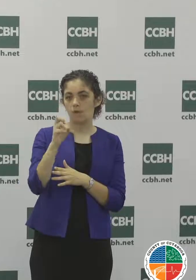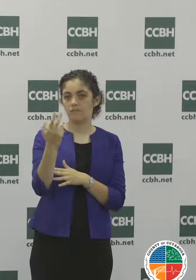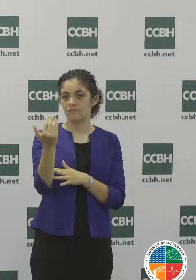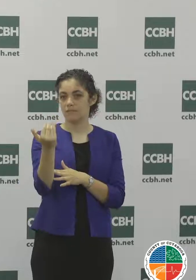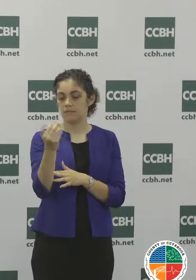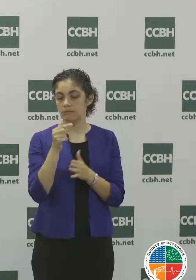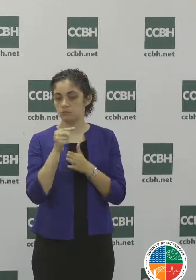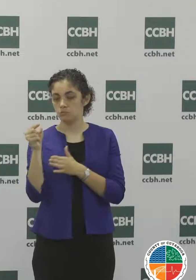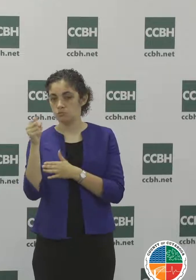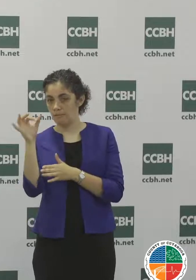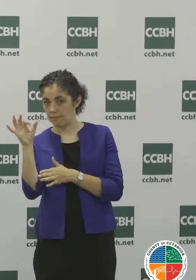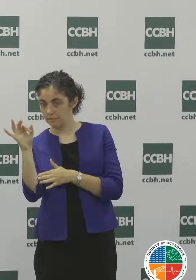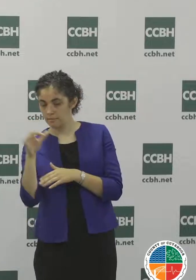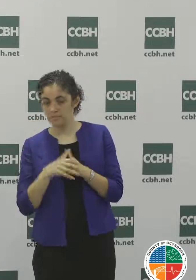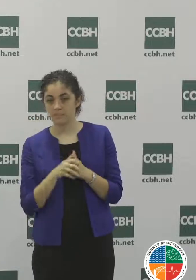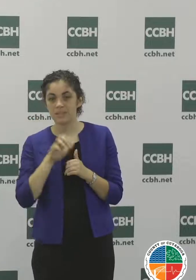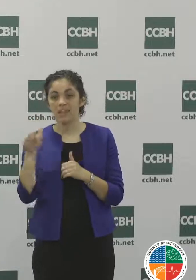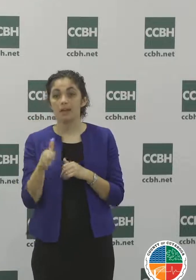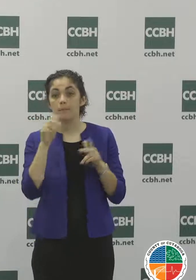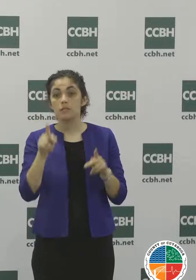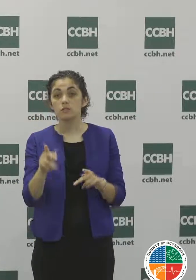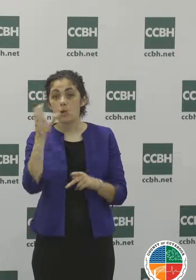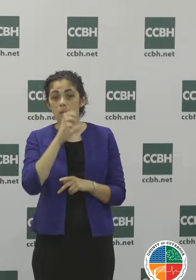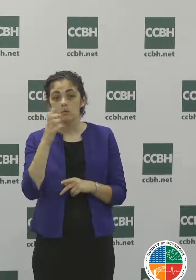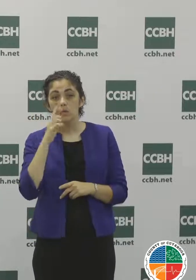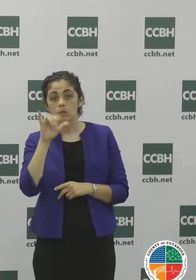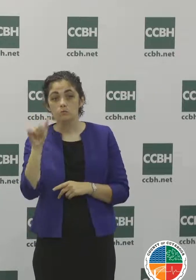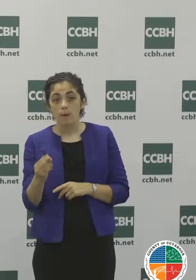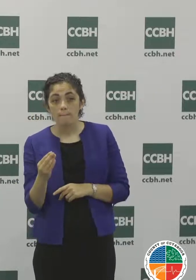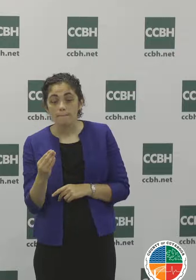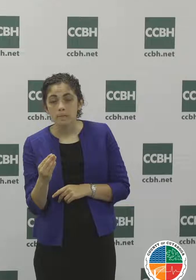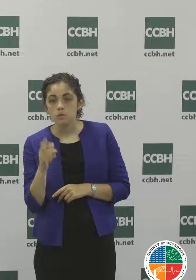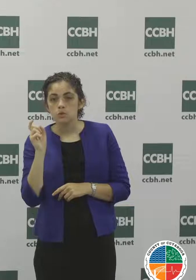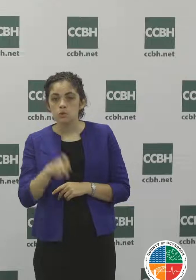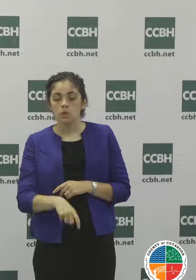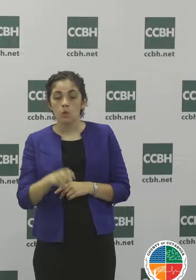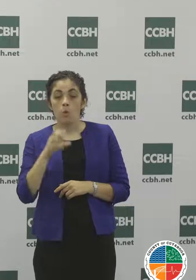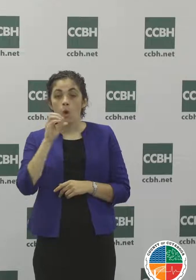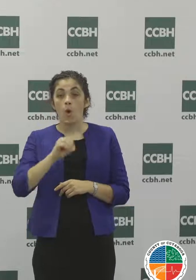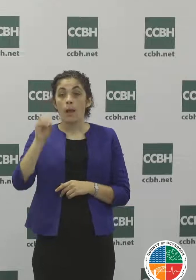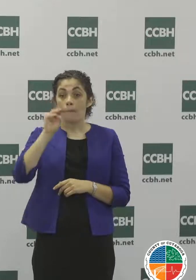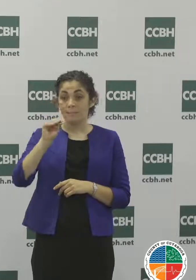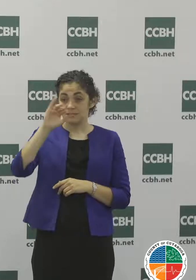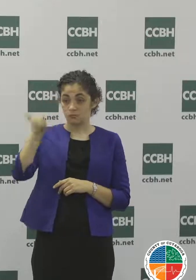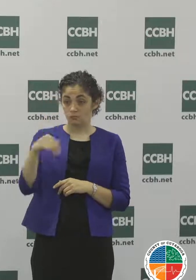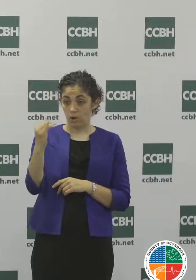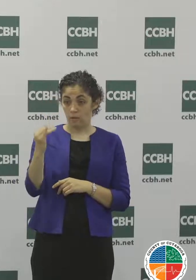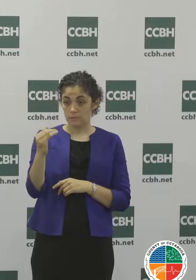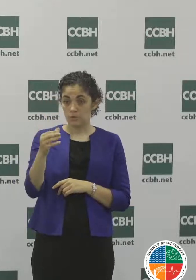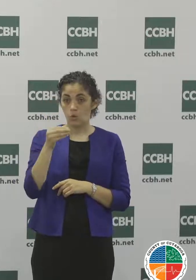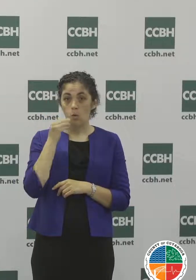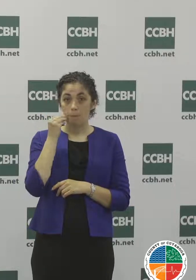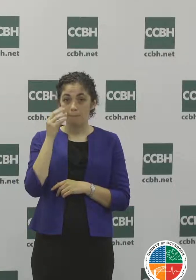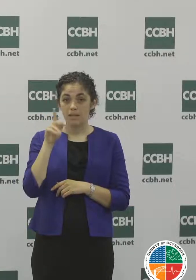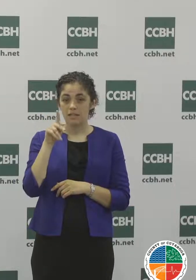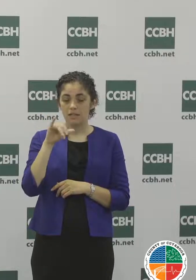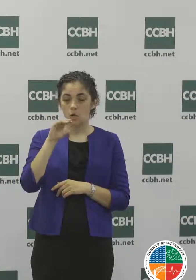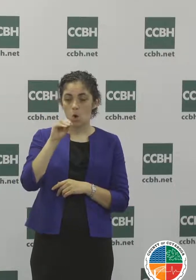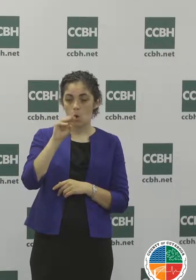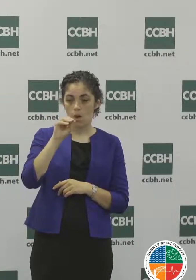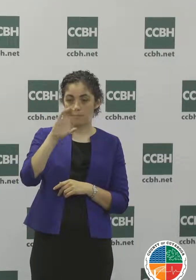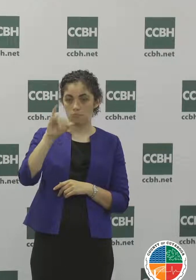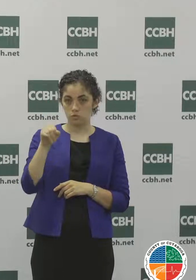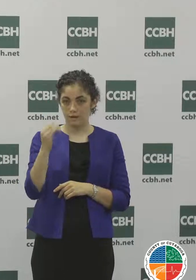the 19th. Anyone looking for a job should go to the Ohio Means Jobs homepage, which is